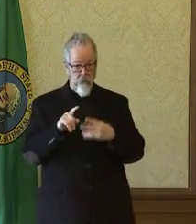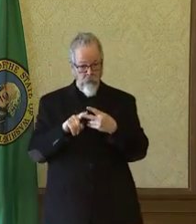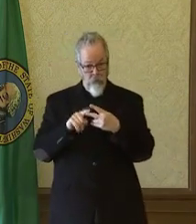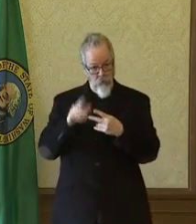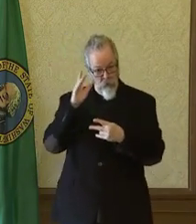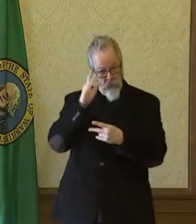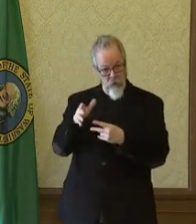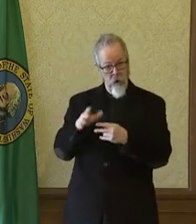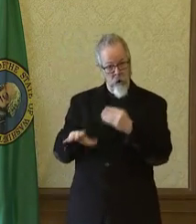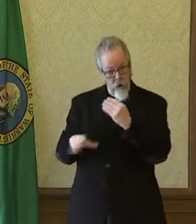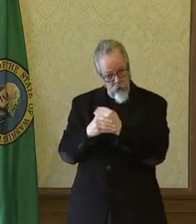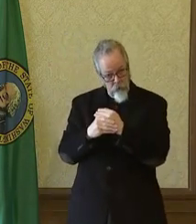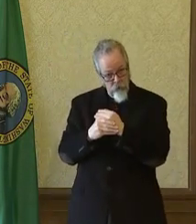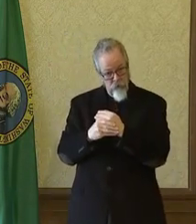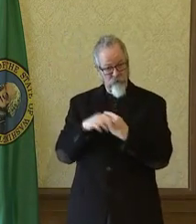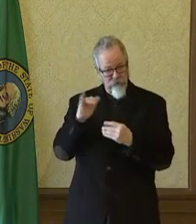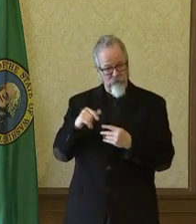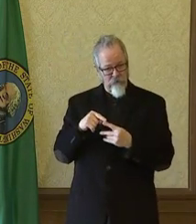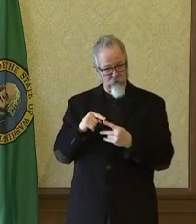Lisa, do you want to answer that?